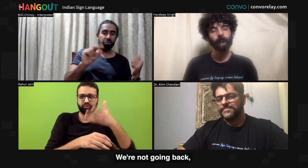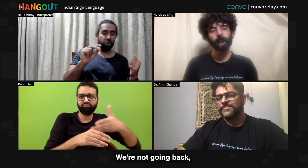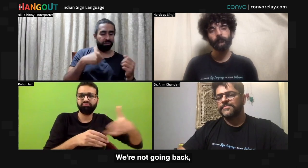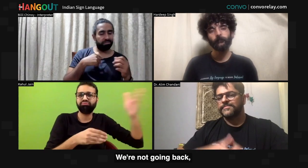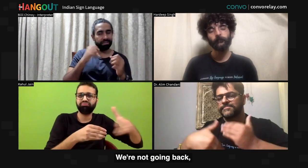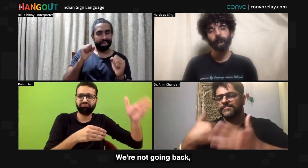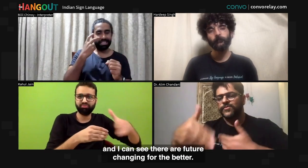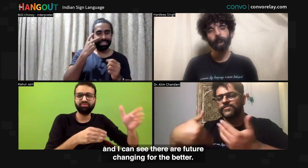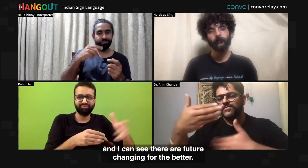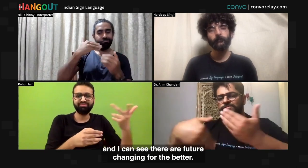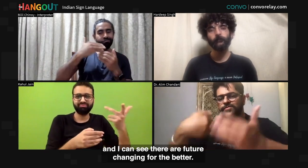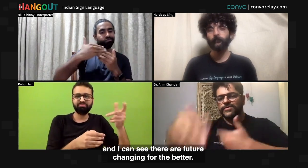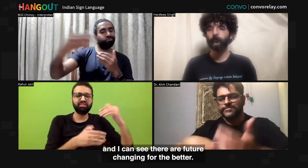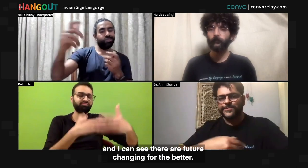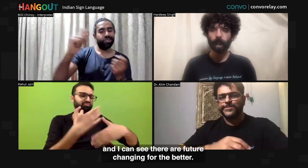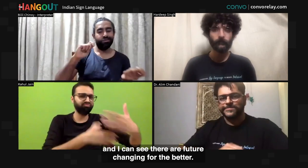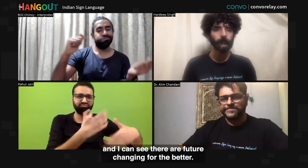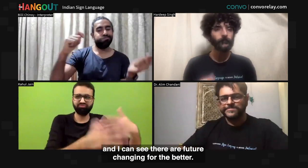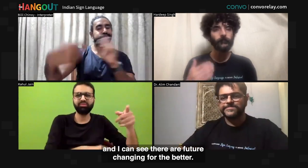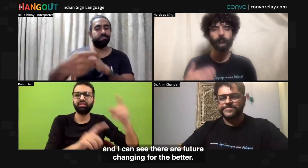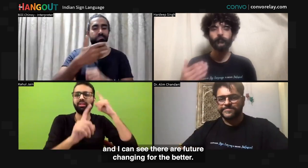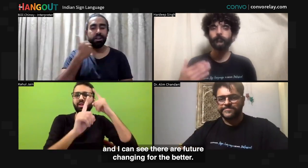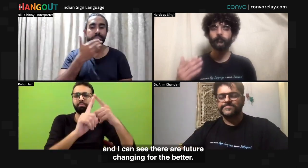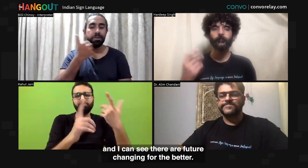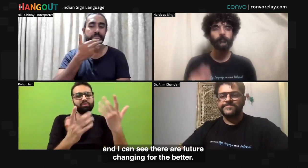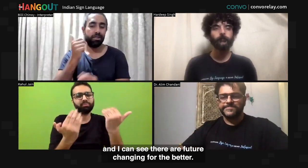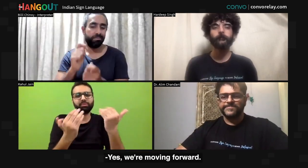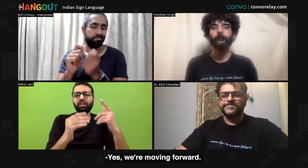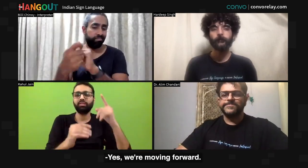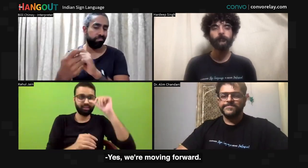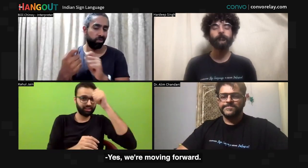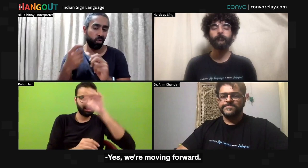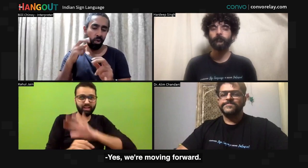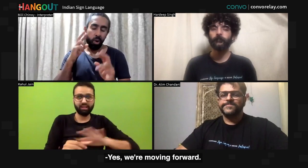we're not going back and I can see that our future changing for the better. Yes. We're moving forward.